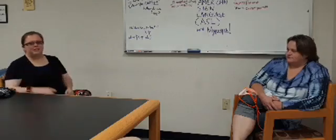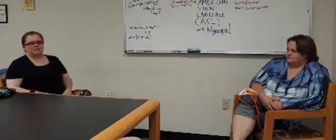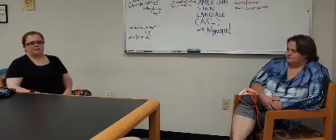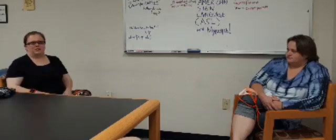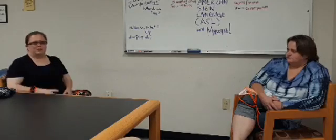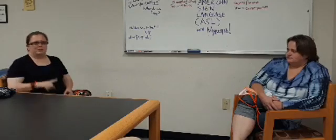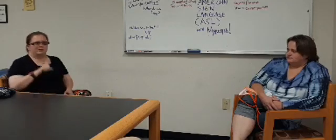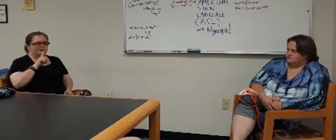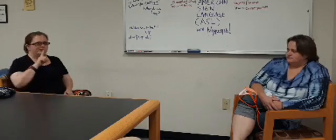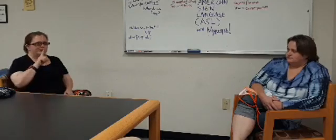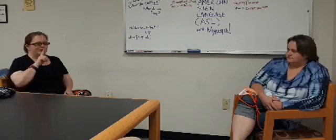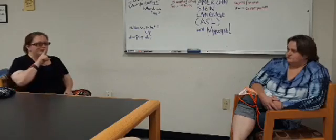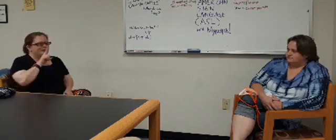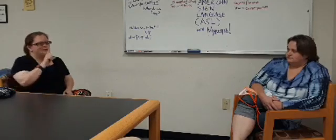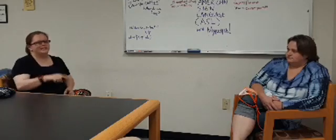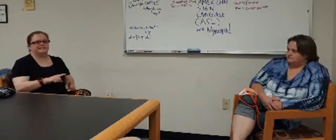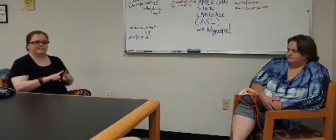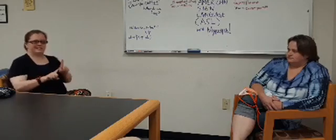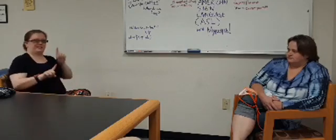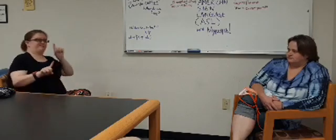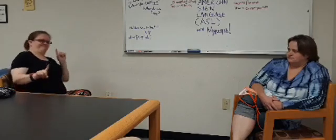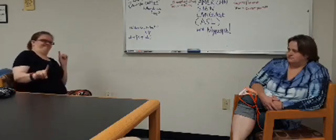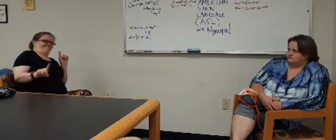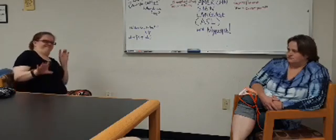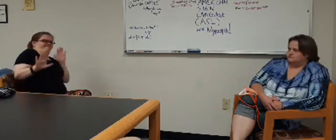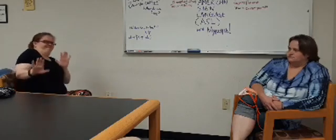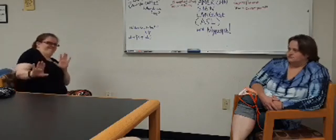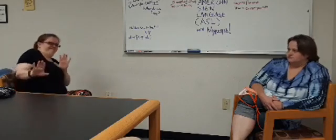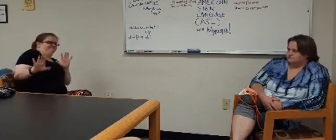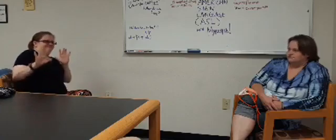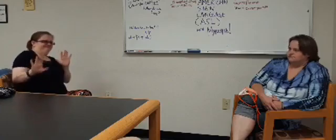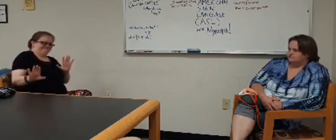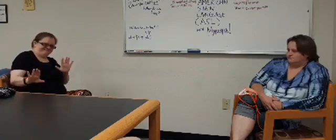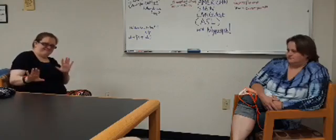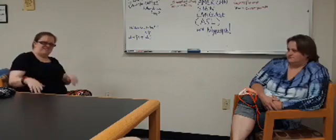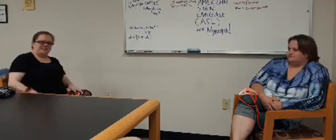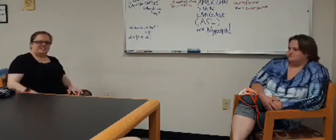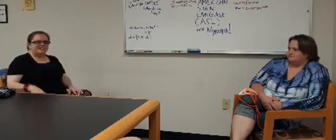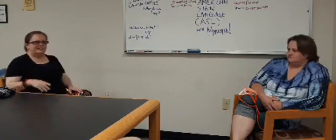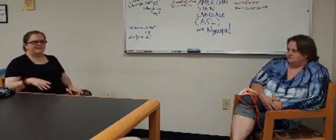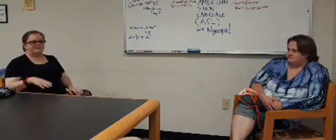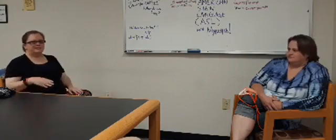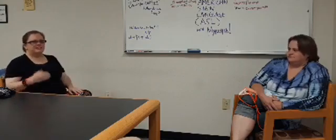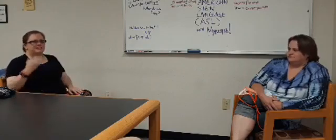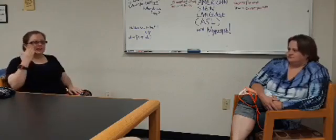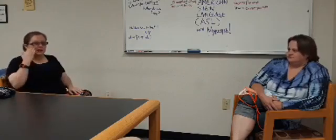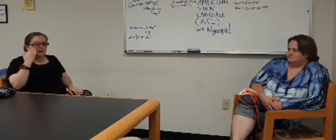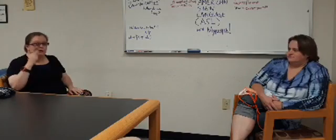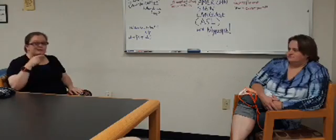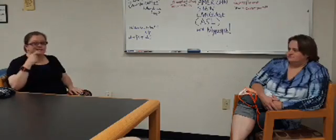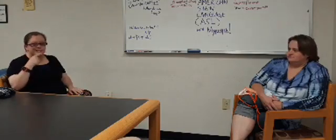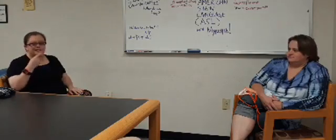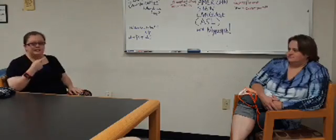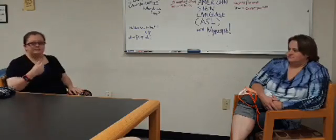They were really kind of like they knew I was hearing. I was